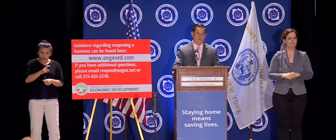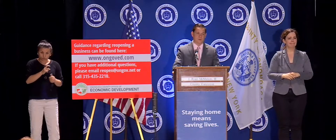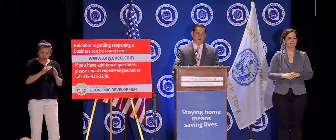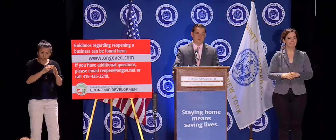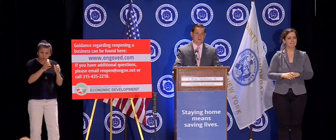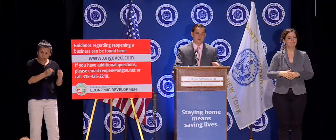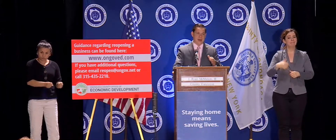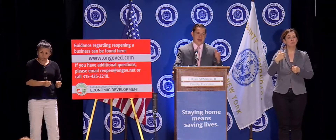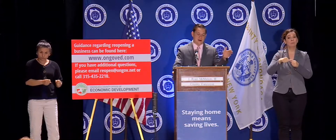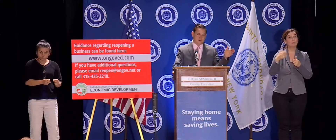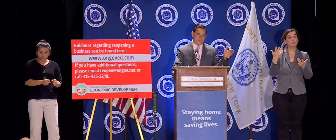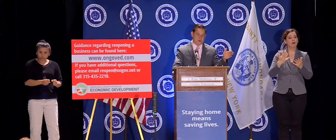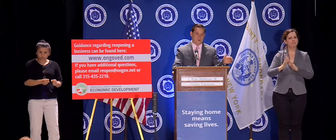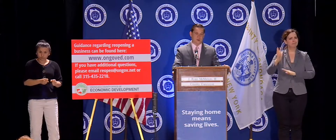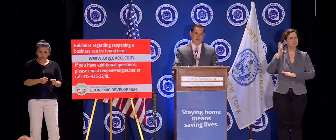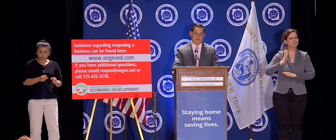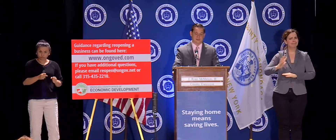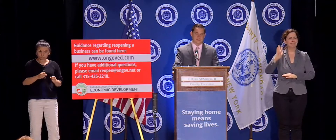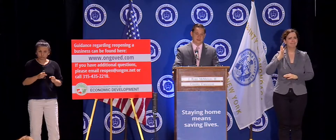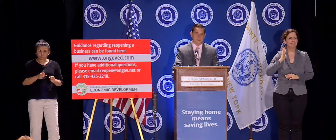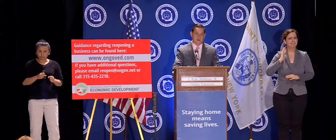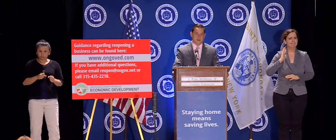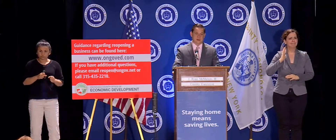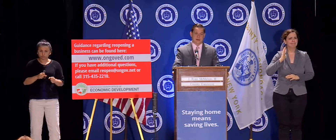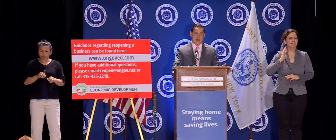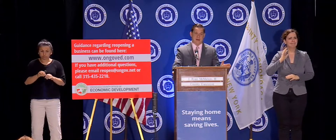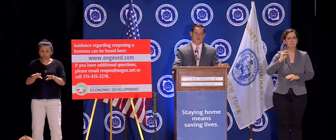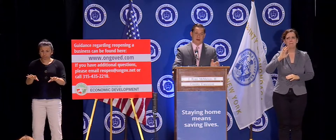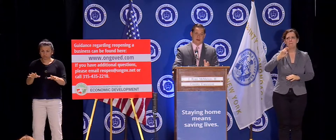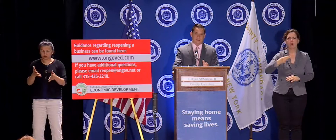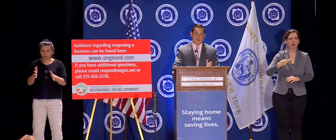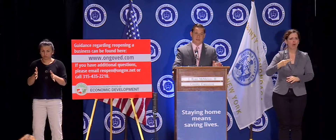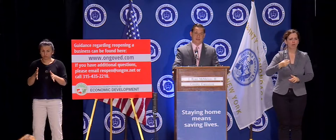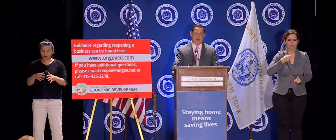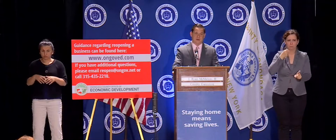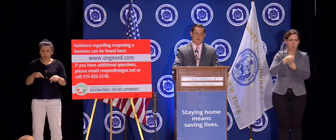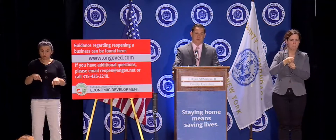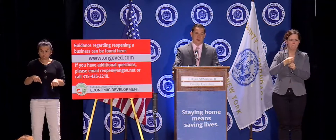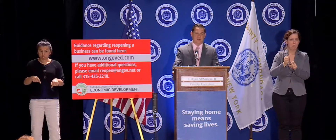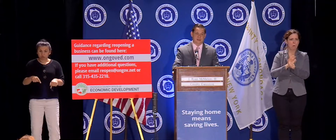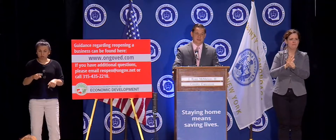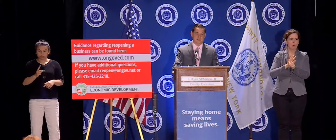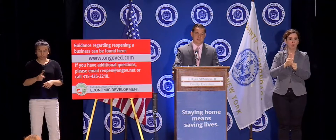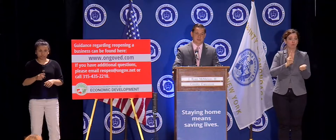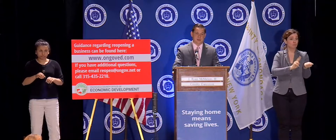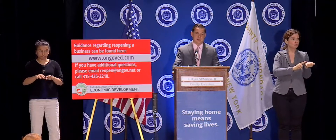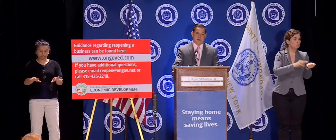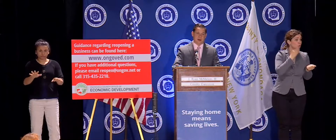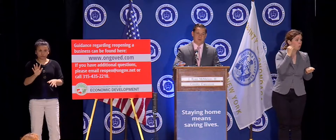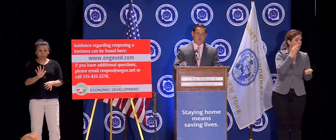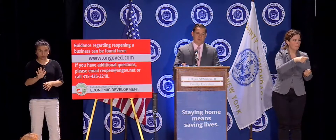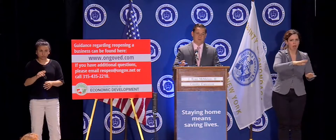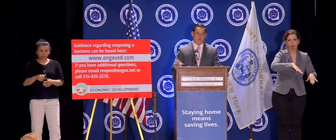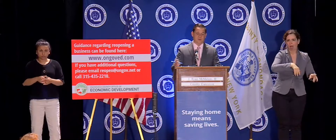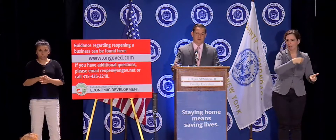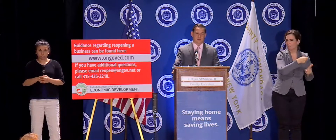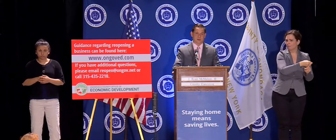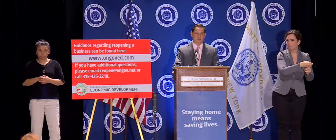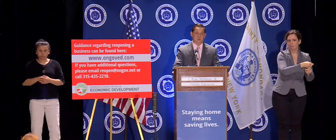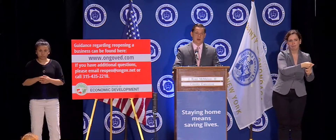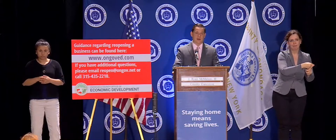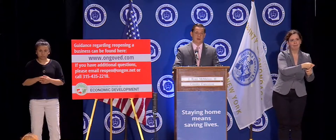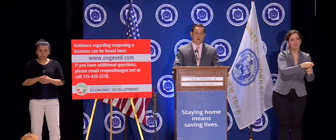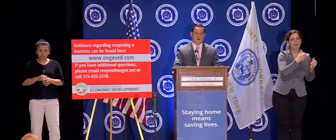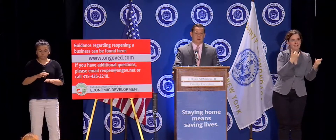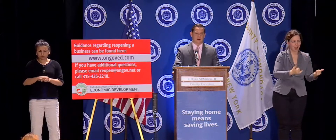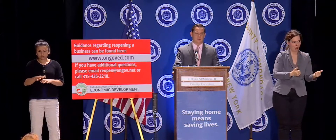COVID the first half of the process. They have been in the second half of the process, and now, unfortunately,